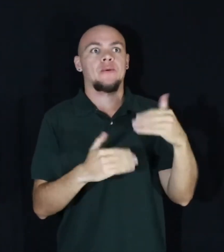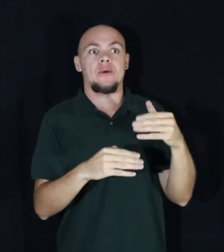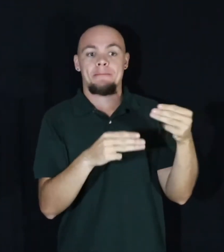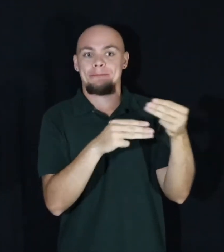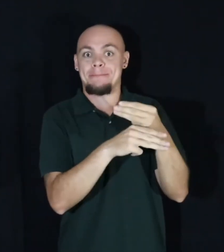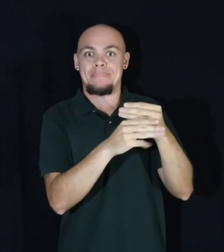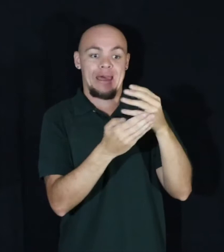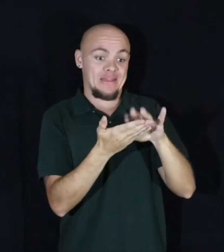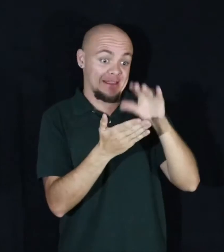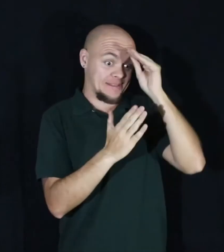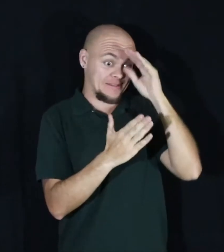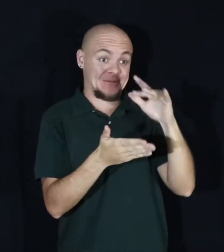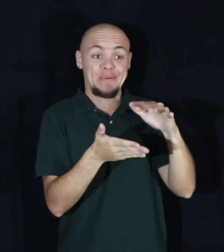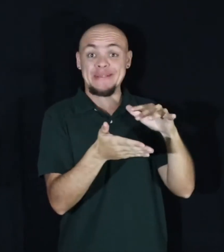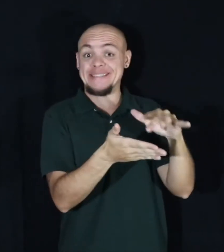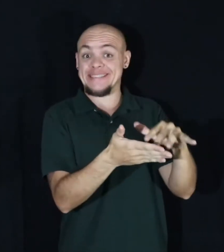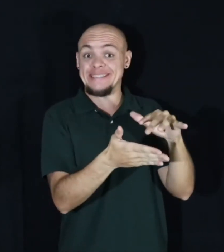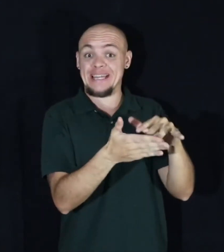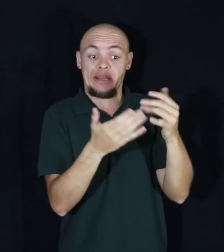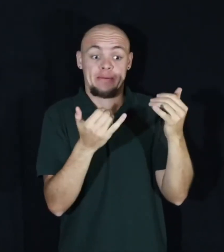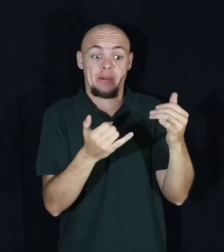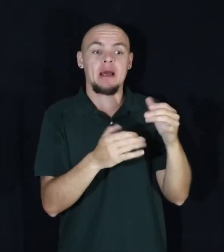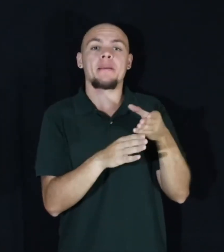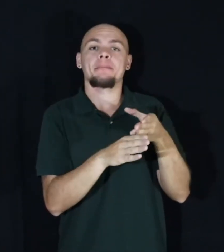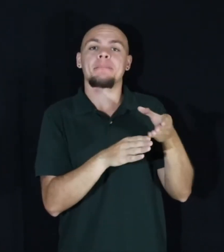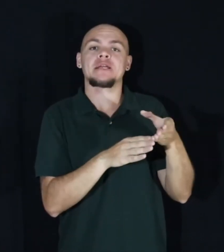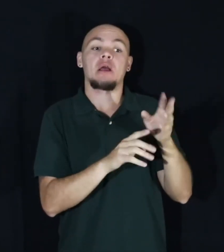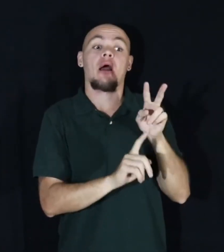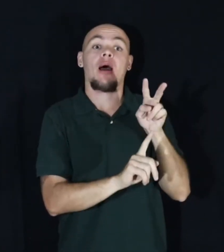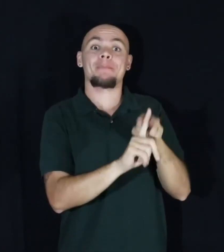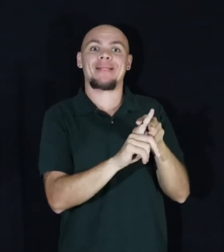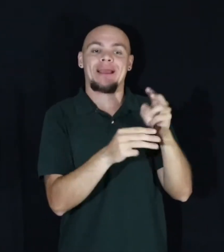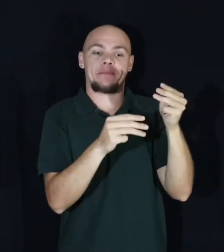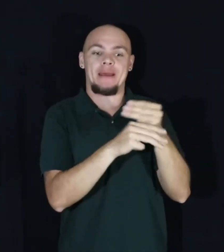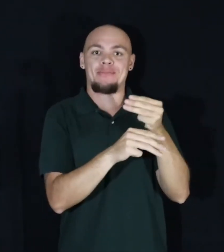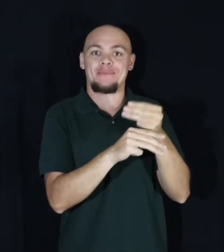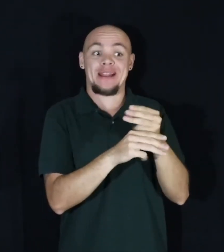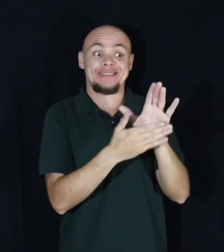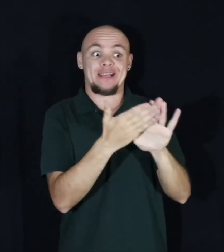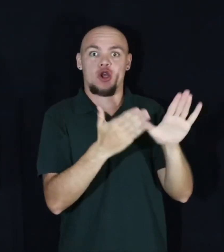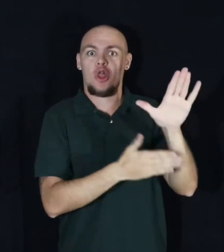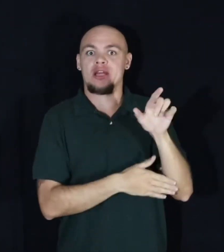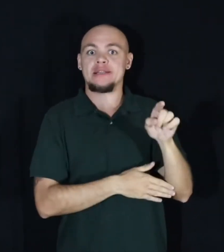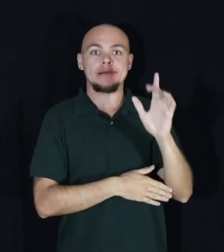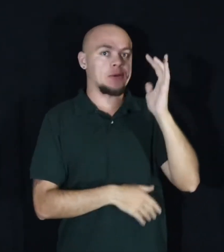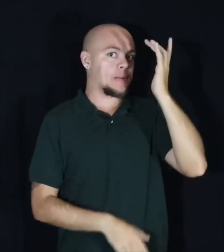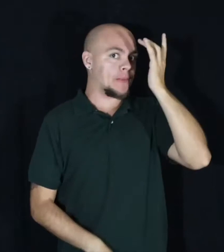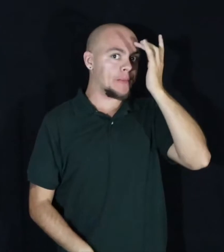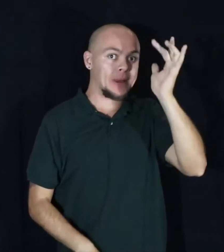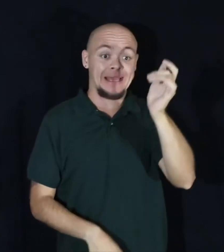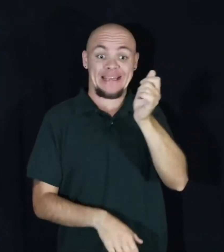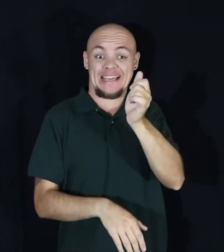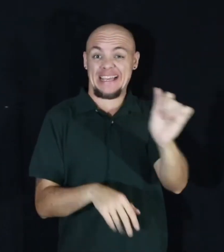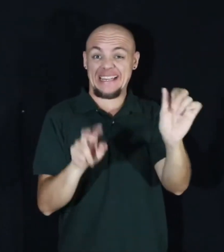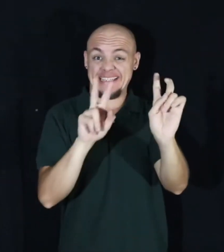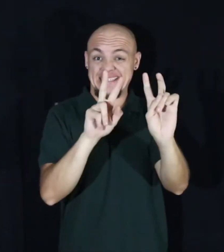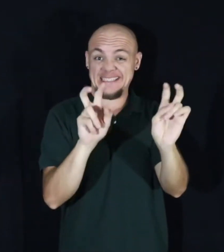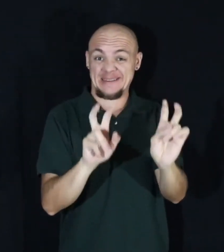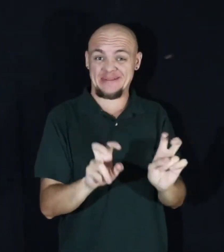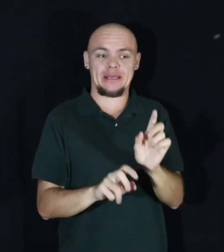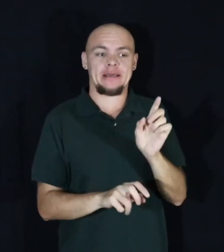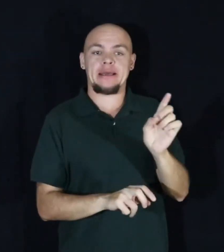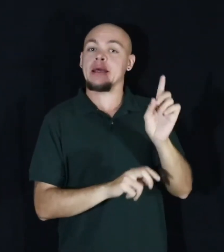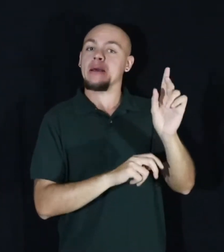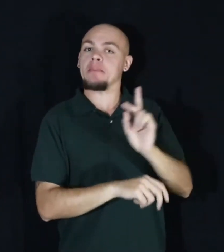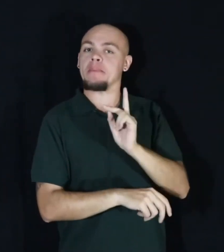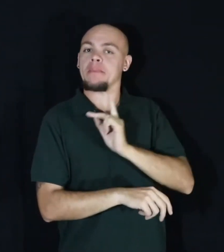and is currently studying in the major of applied mathematics in college. He's super intelligent in any subject, and he's that type of